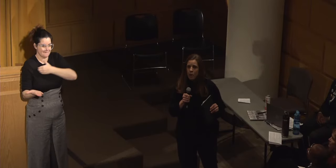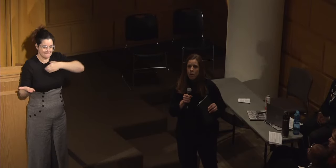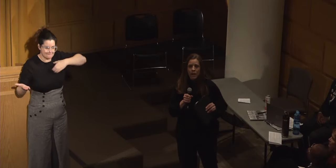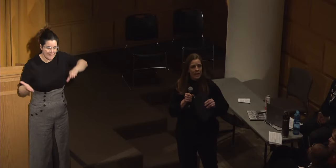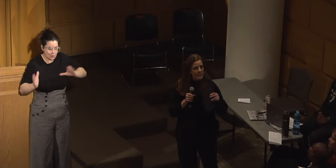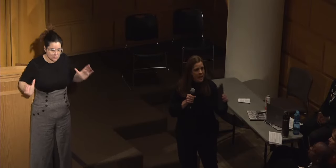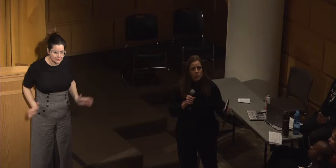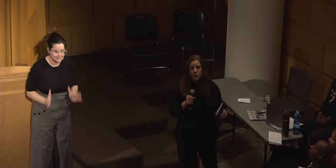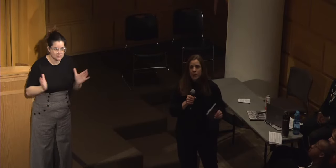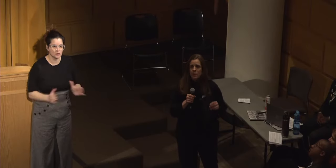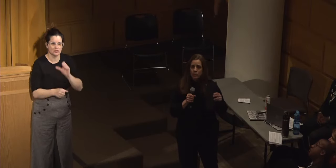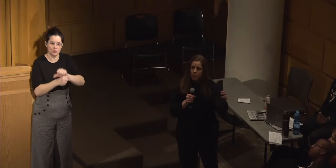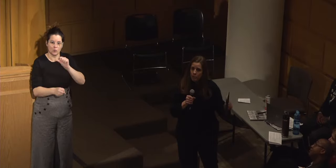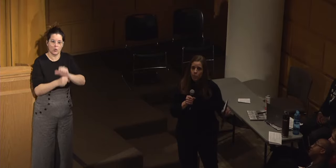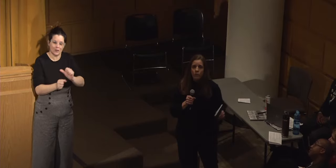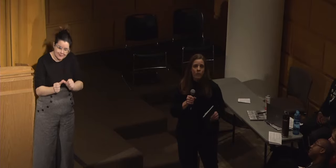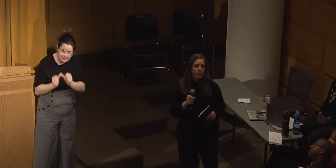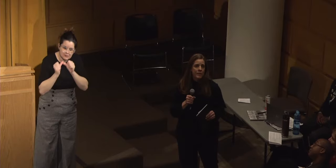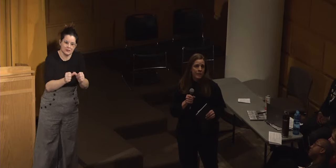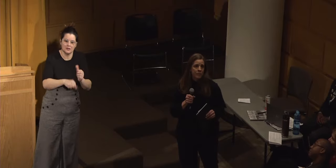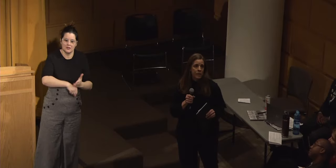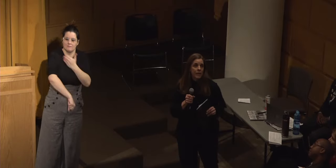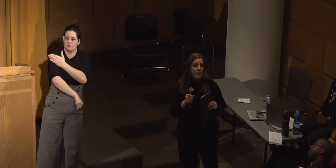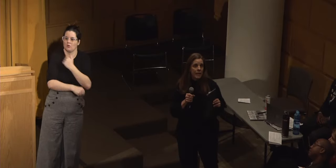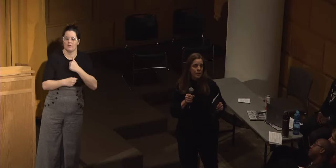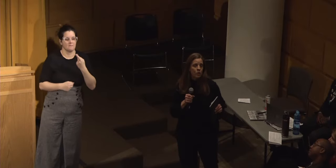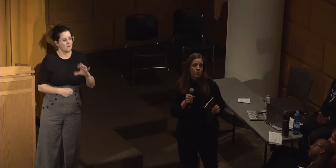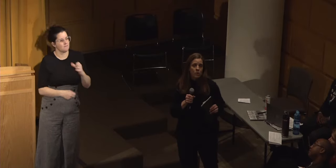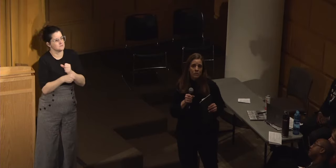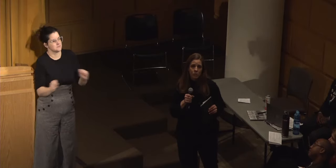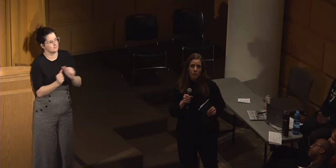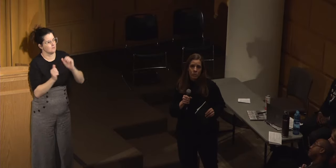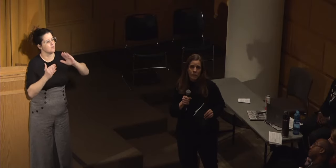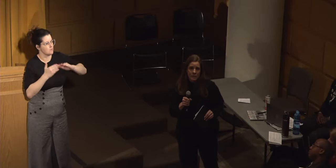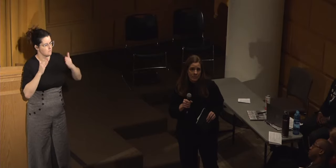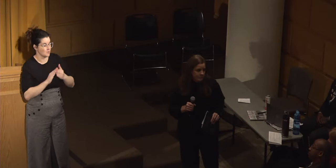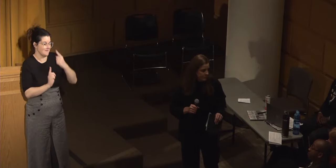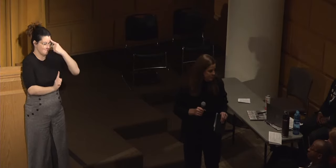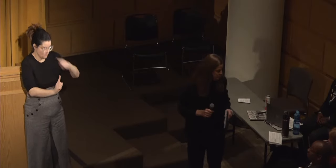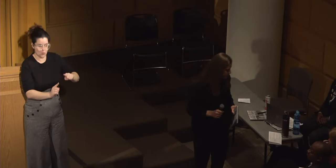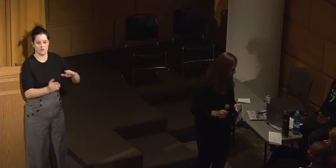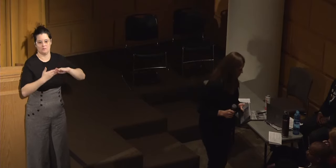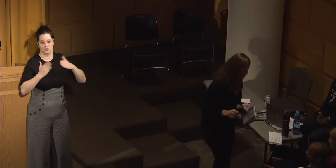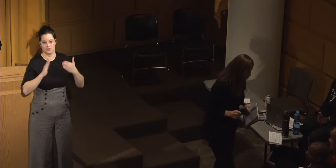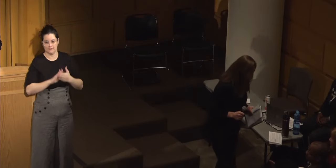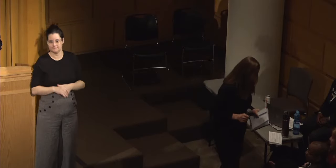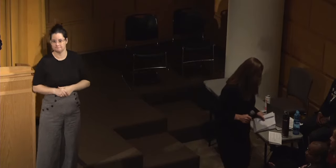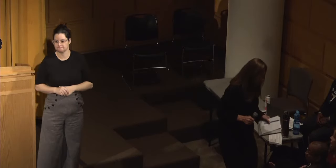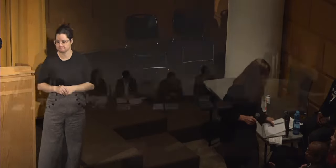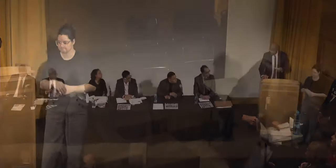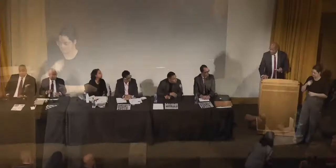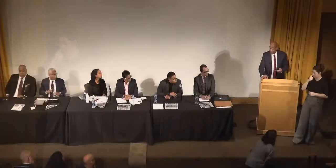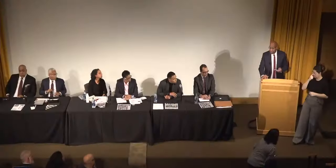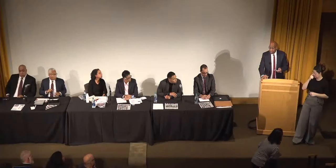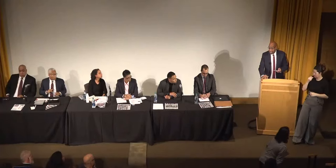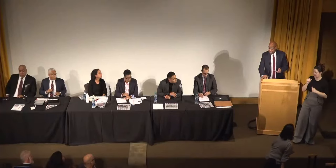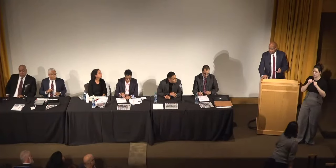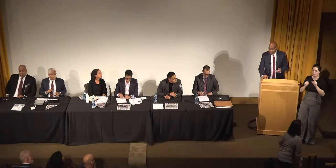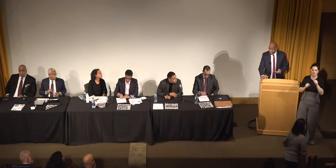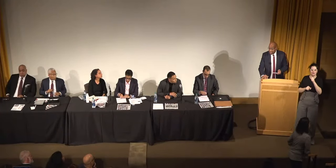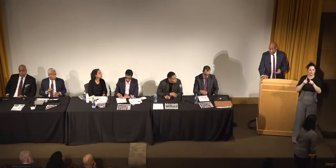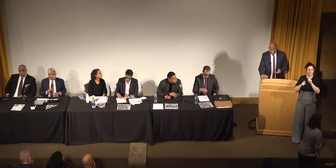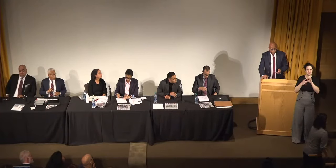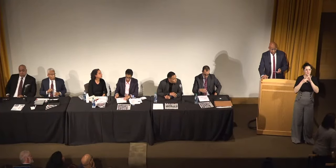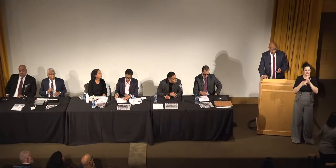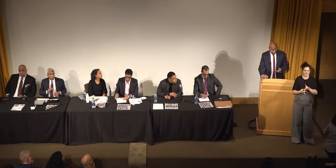continue that work and continually be improving public safety. In their communities, for communities. Let's continue. There's another question I think